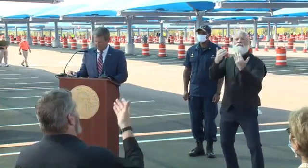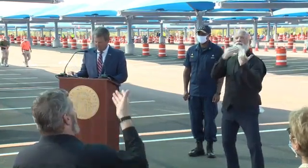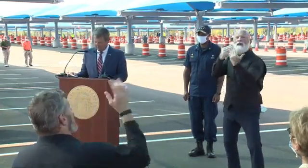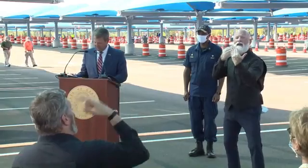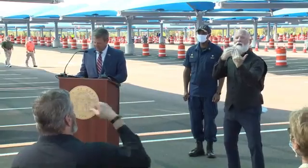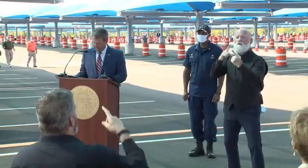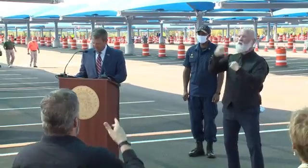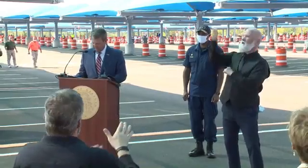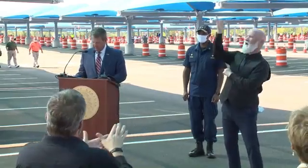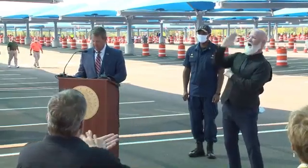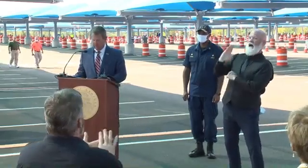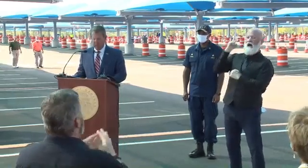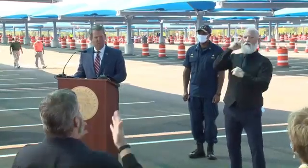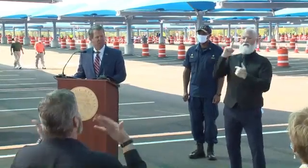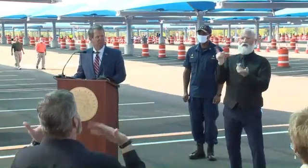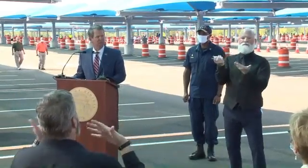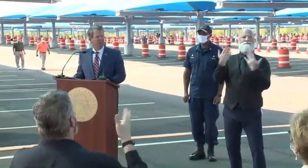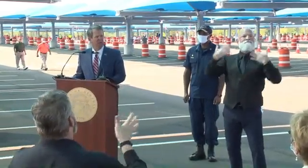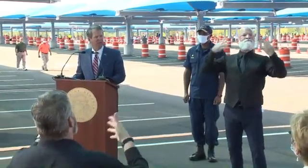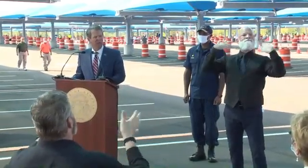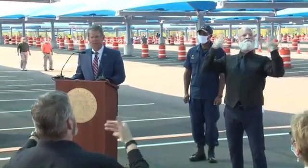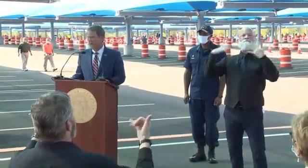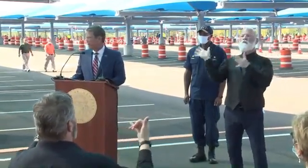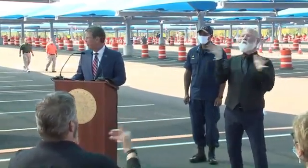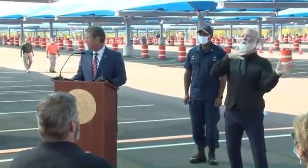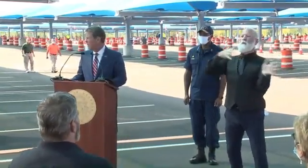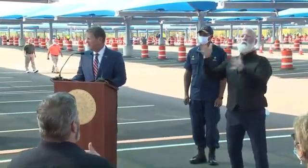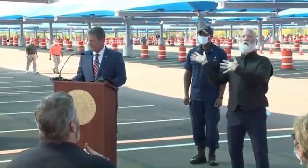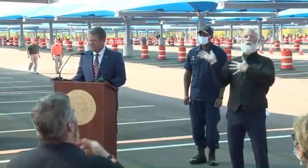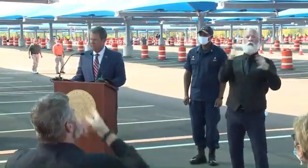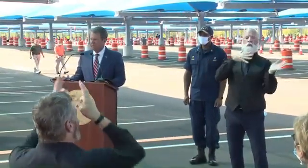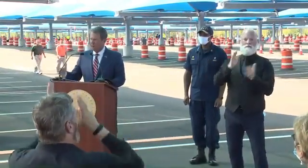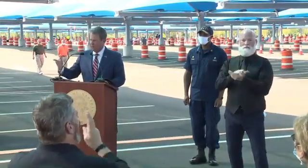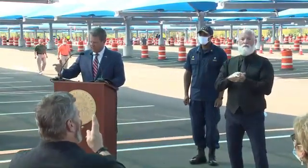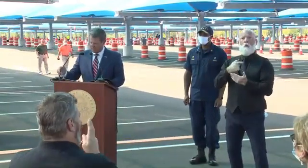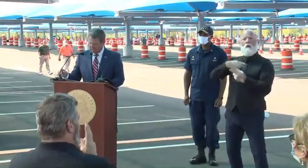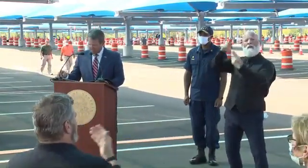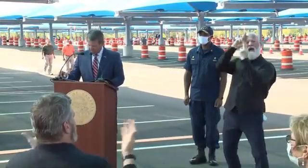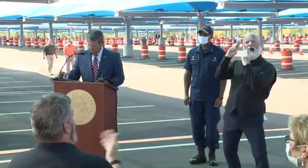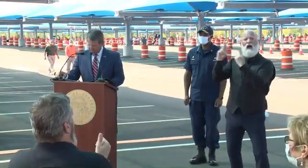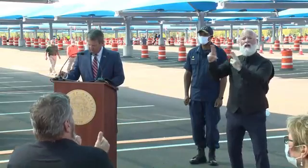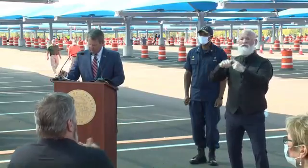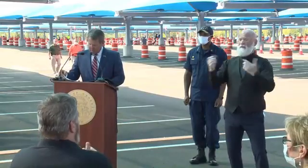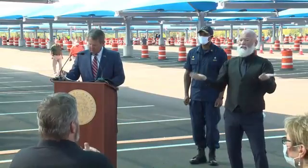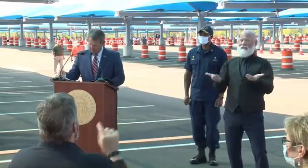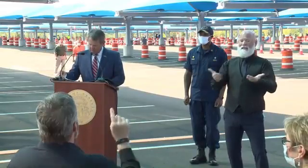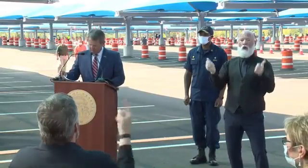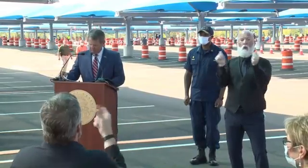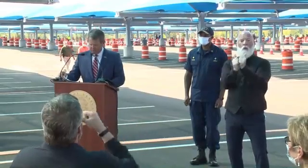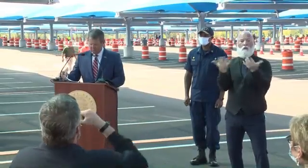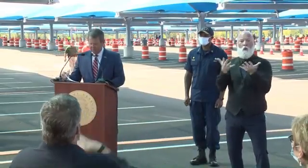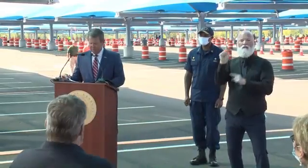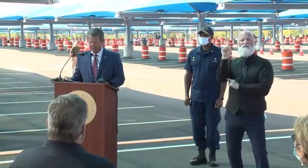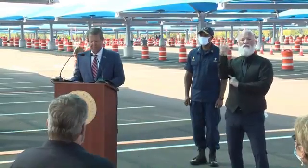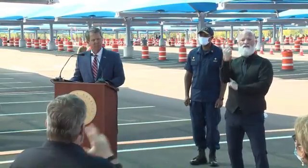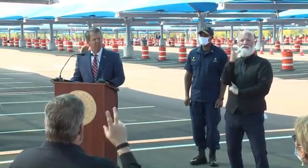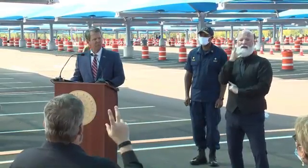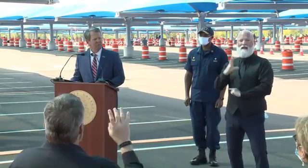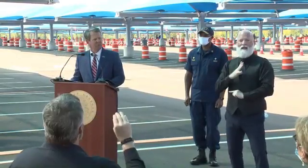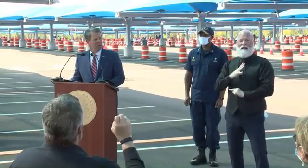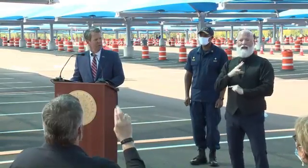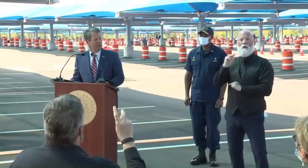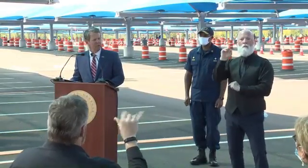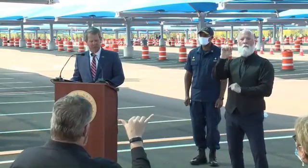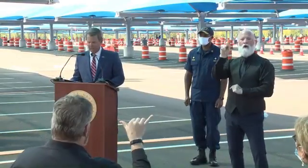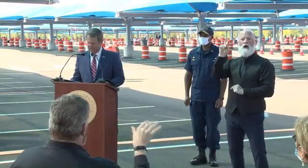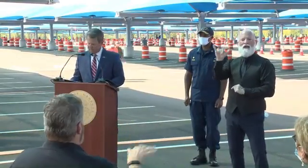breeze we got blowing today. I'm certainly honored to be here with our First Lady, Marty Kemp, Dr. Toomey.